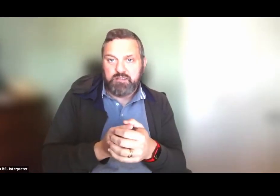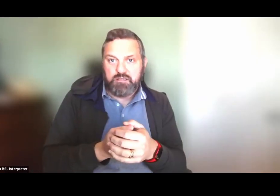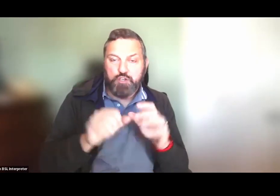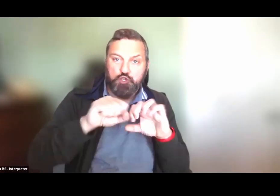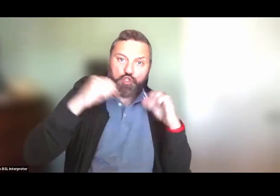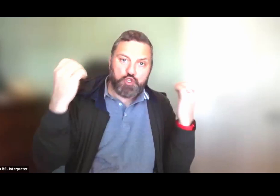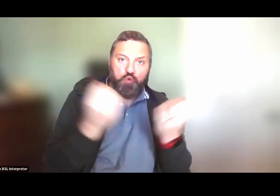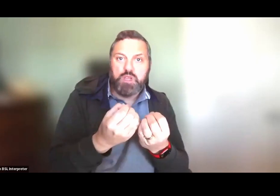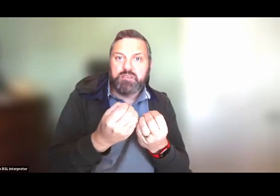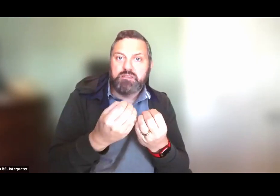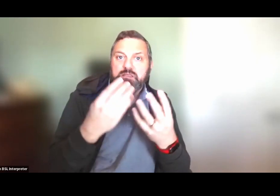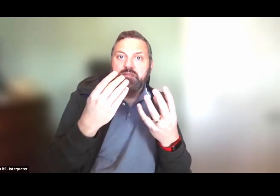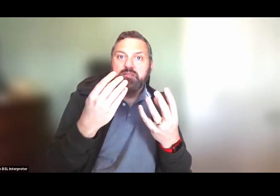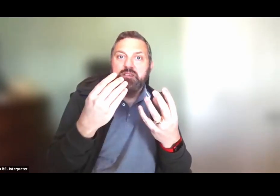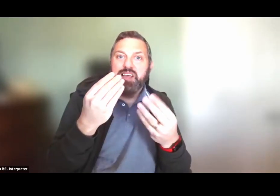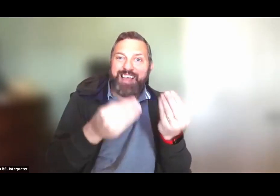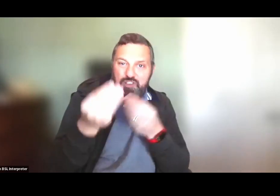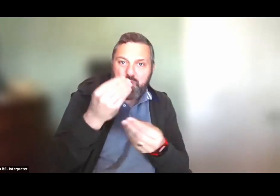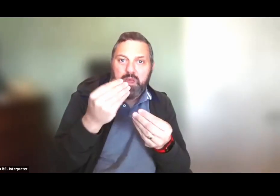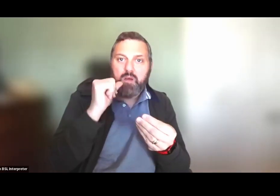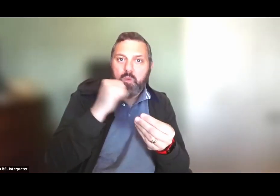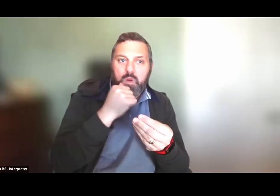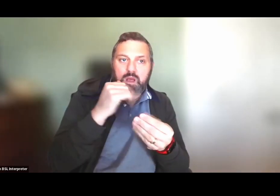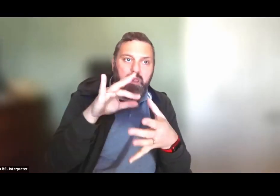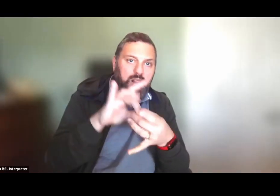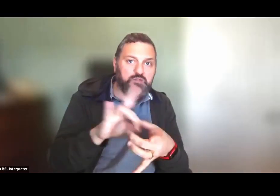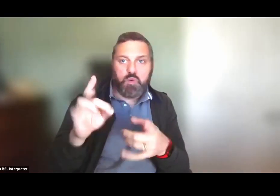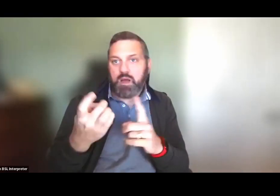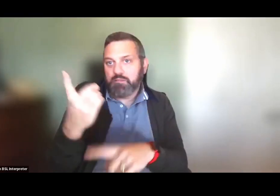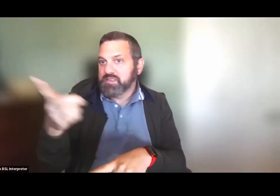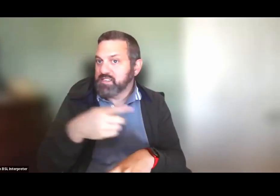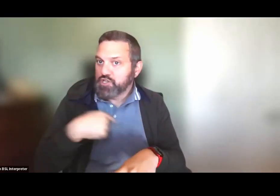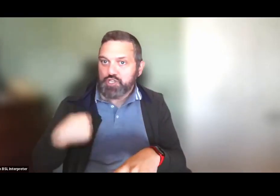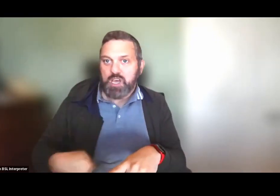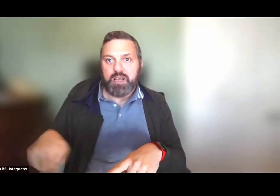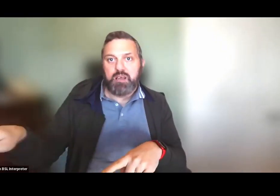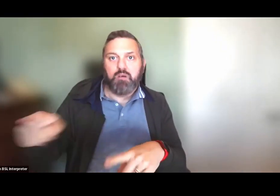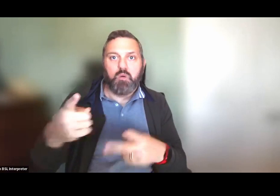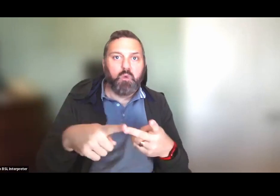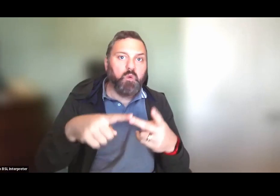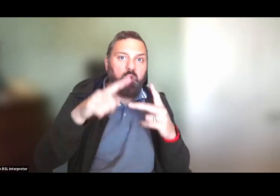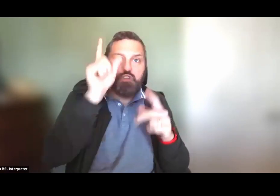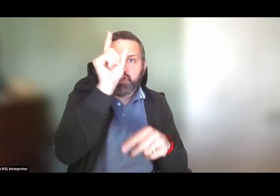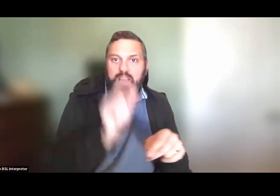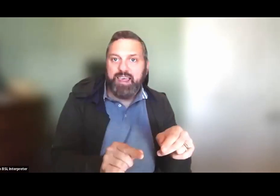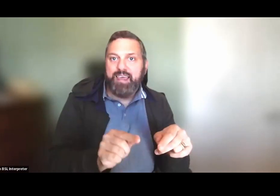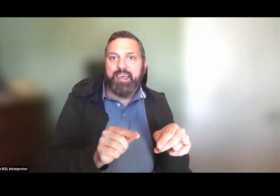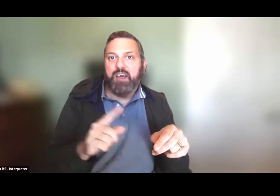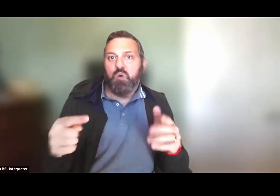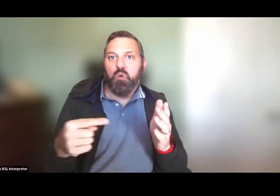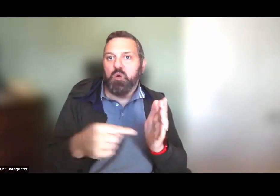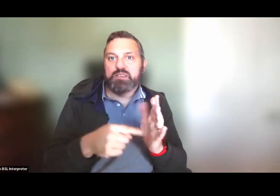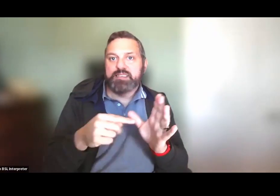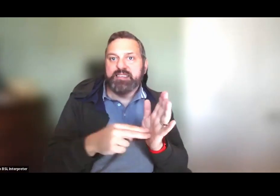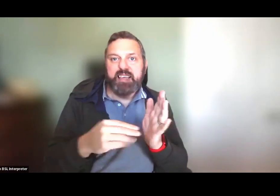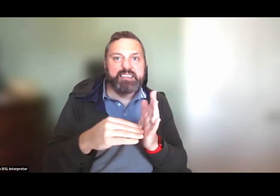will be massively improved and re-inspired by what's happening in China or in Chile or in Tanzania